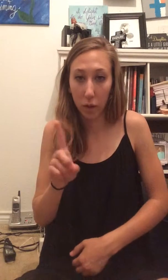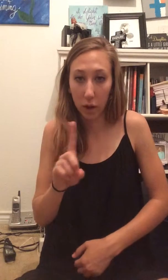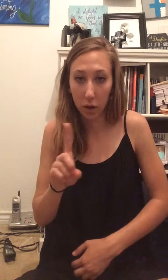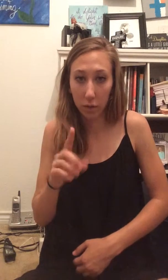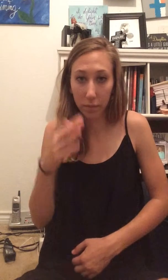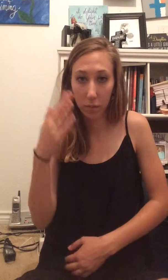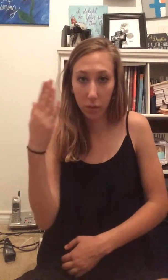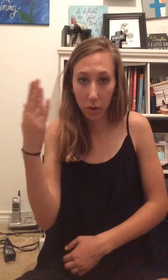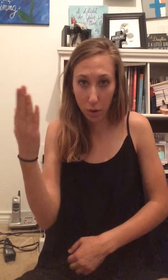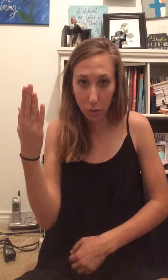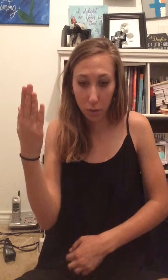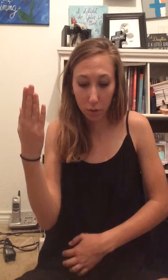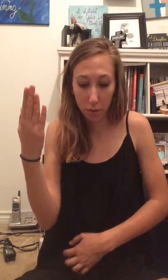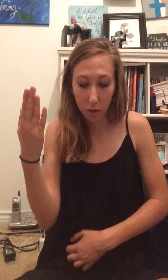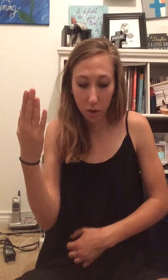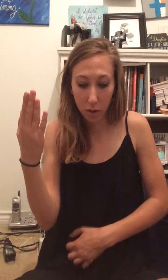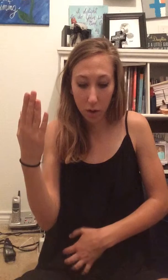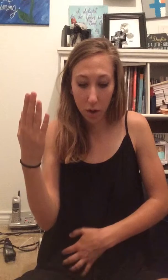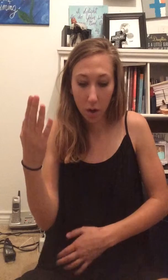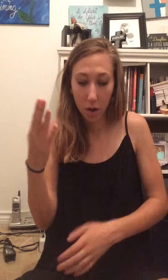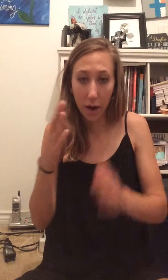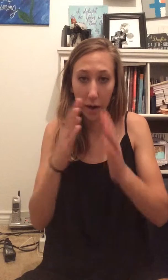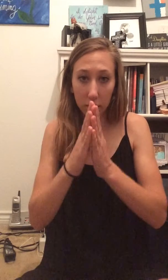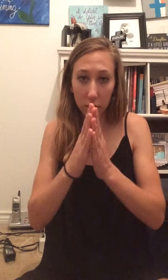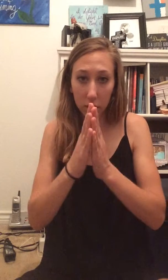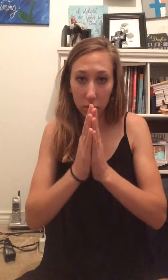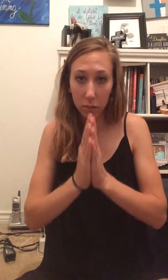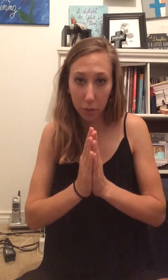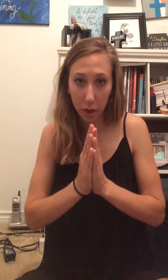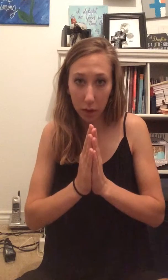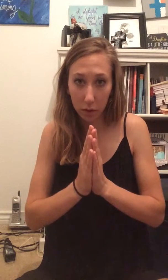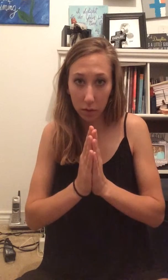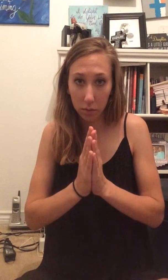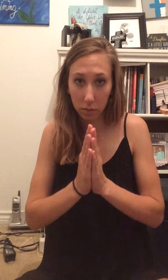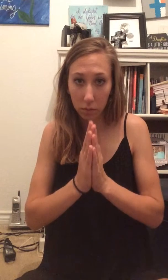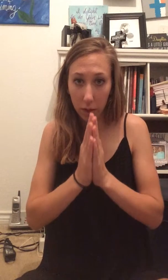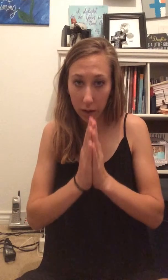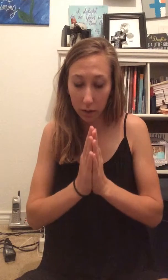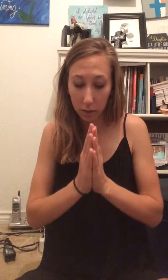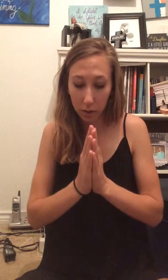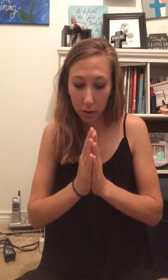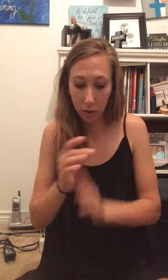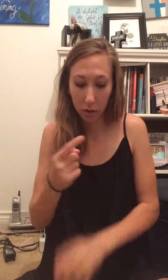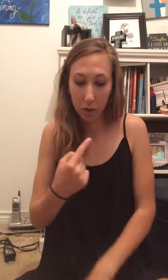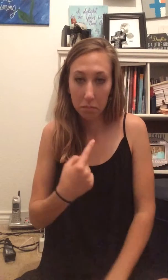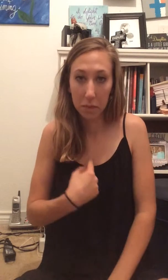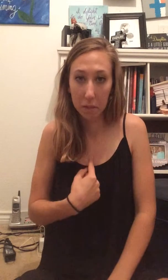where you, talking about God, ask, pray hands, ask me.